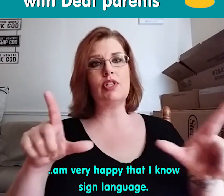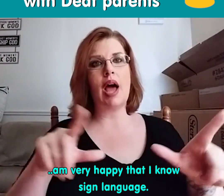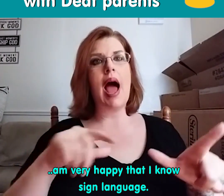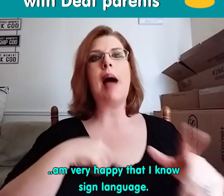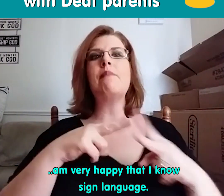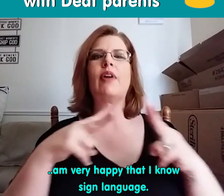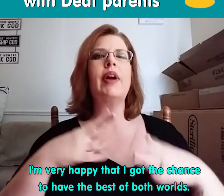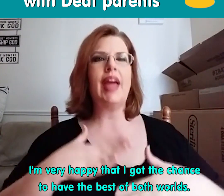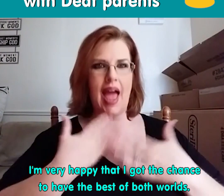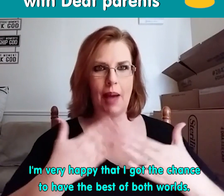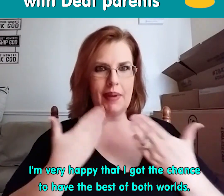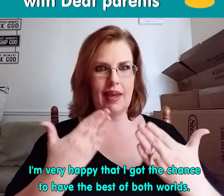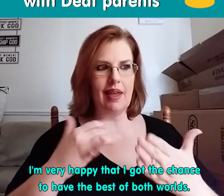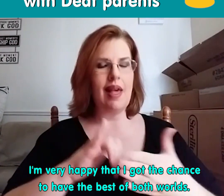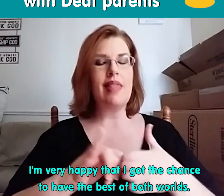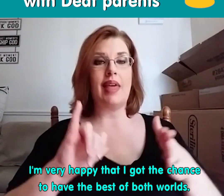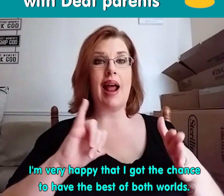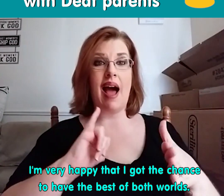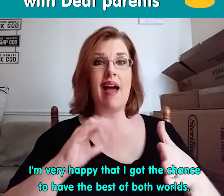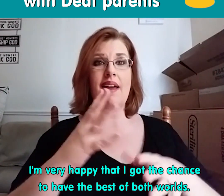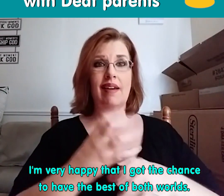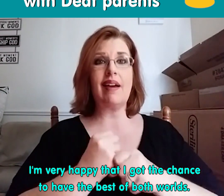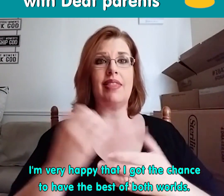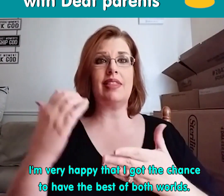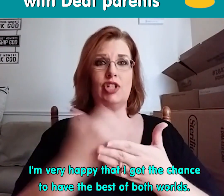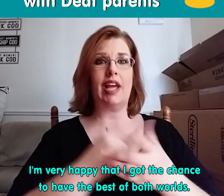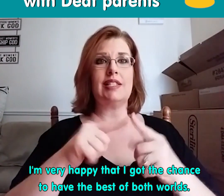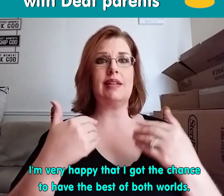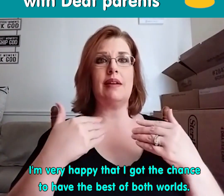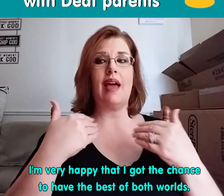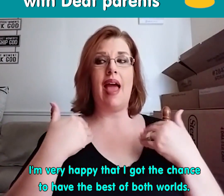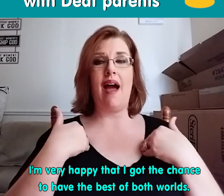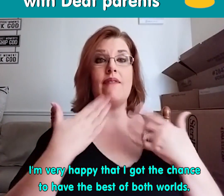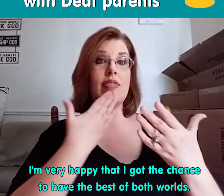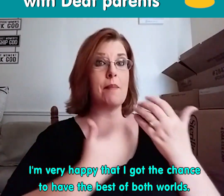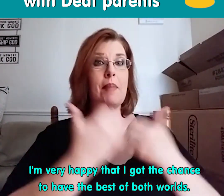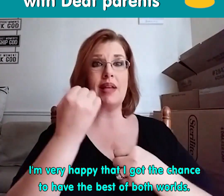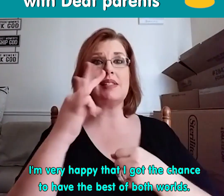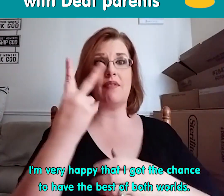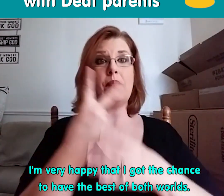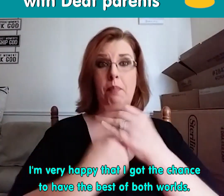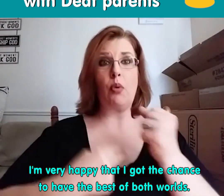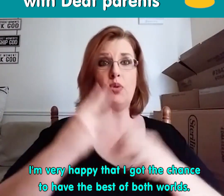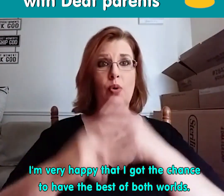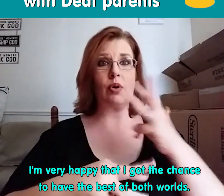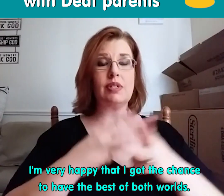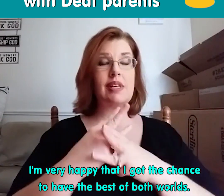a person. You only chose to know me as a